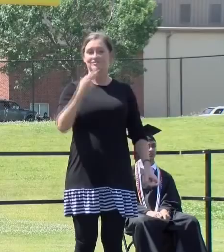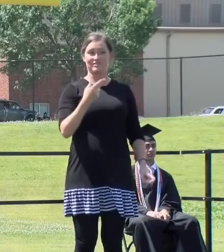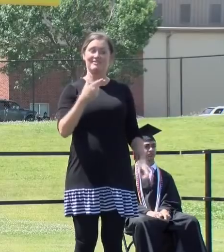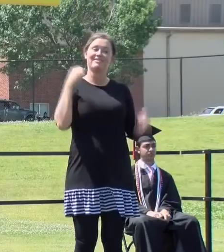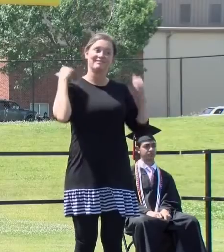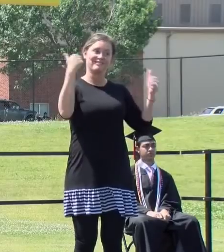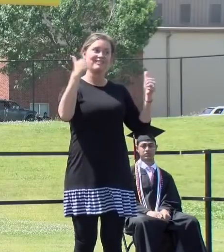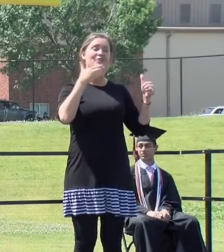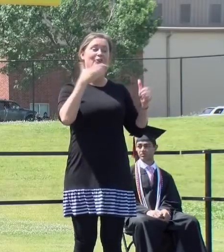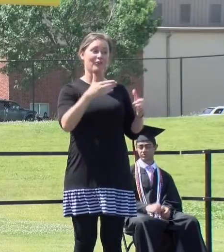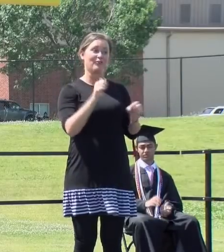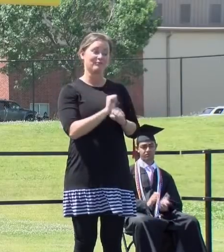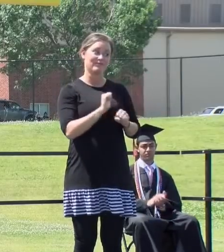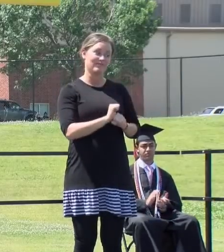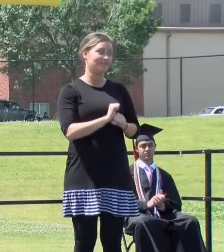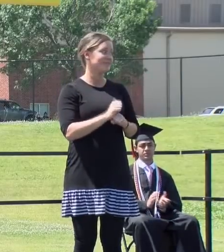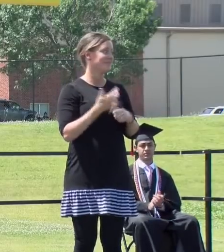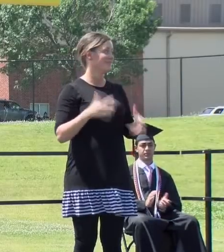done.